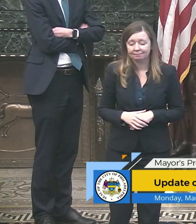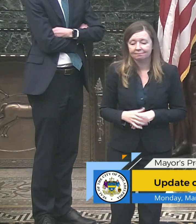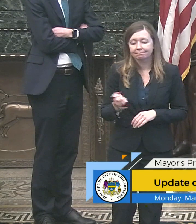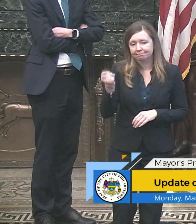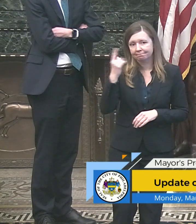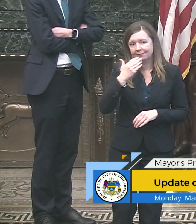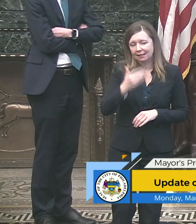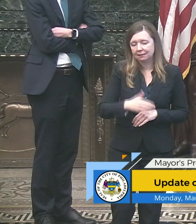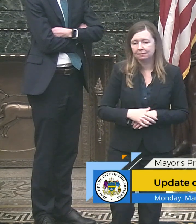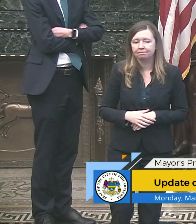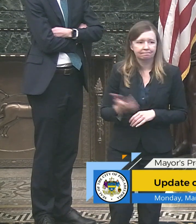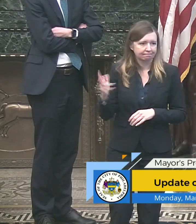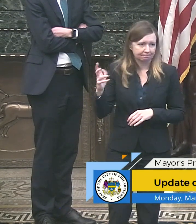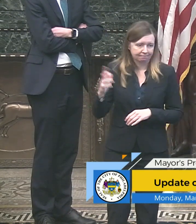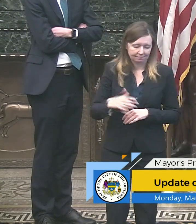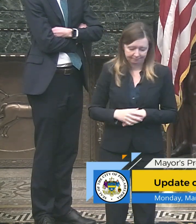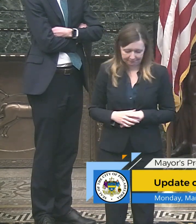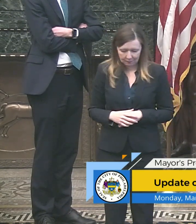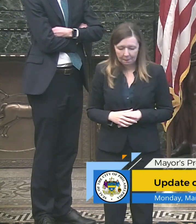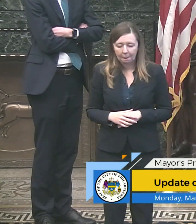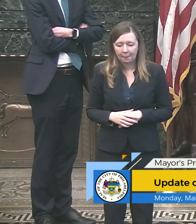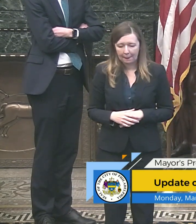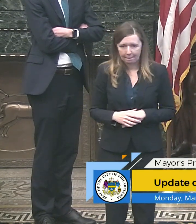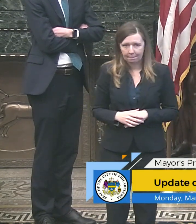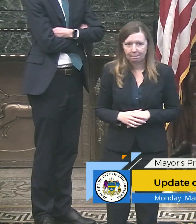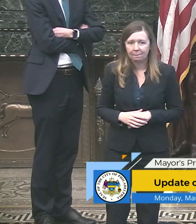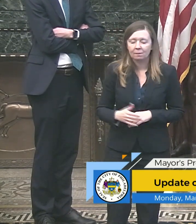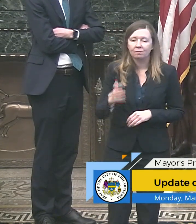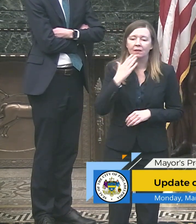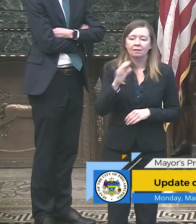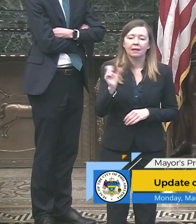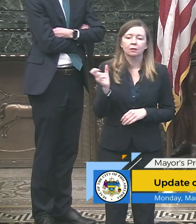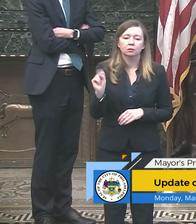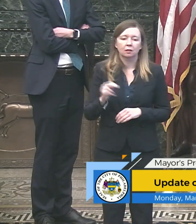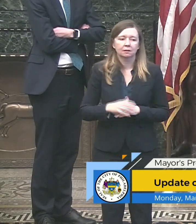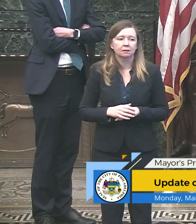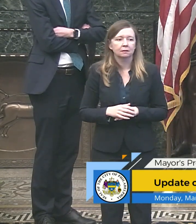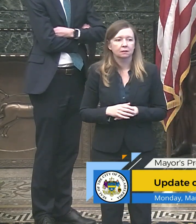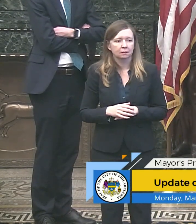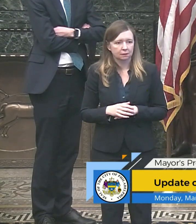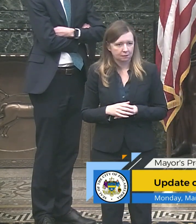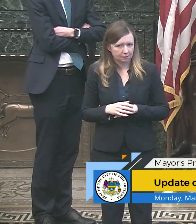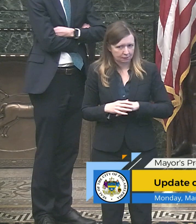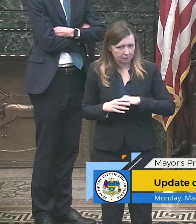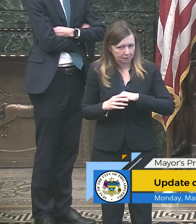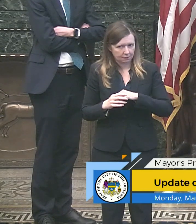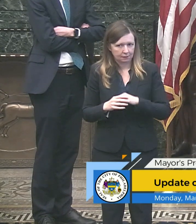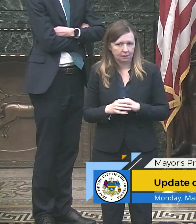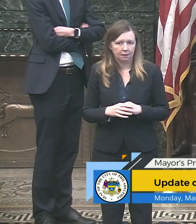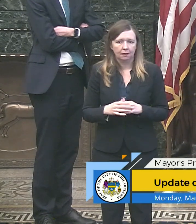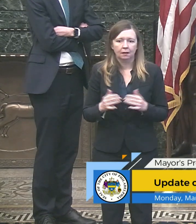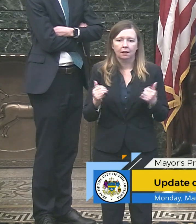Gotcha. Thanks very much. That was the only follow-up I had. Appreciate it. Great. Thank you, Sean. And Laura Benshaw for WHYY.